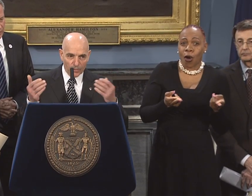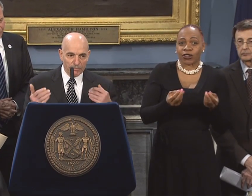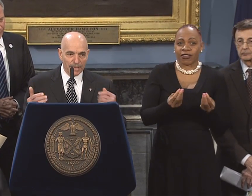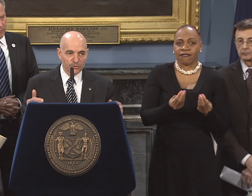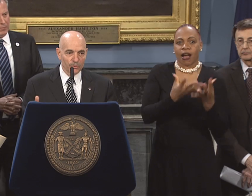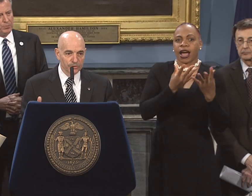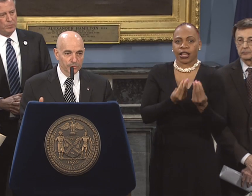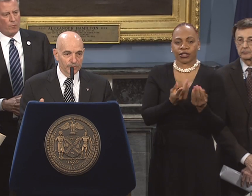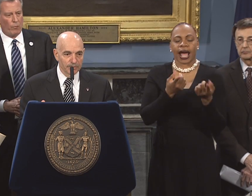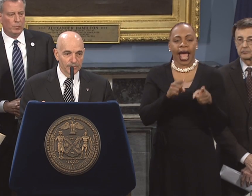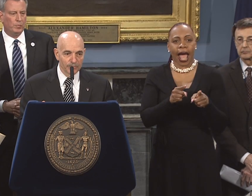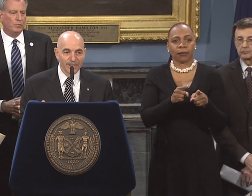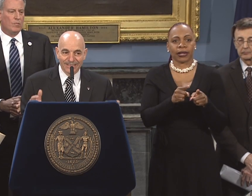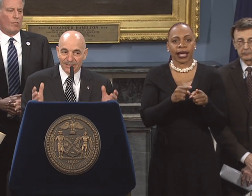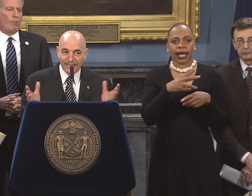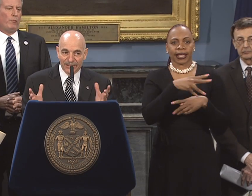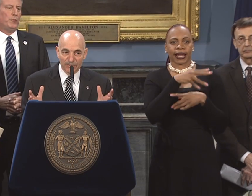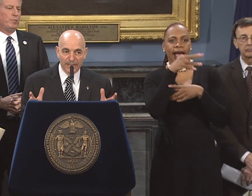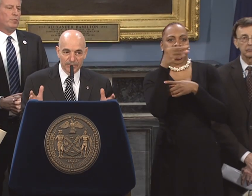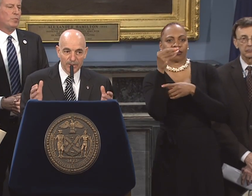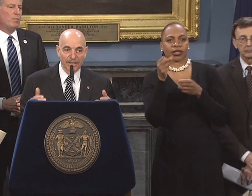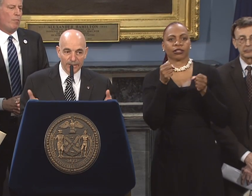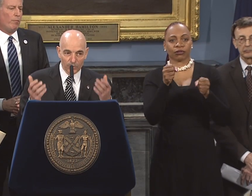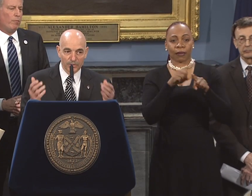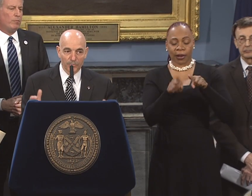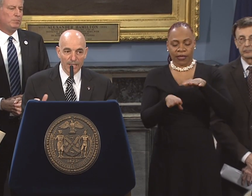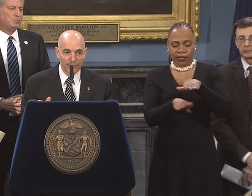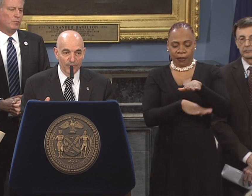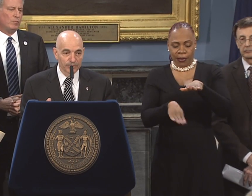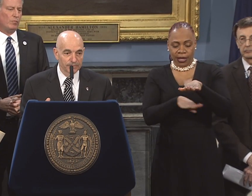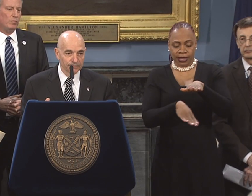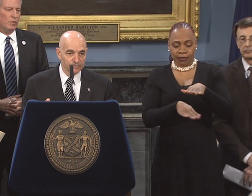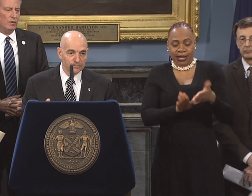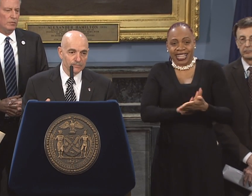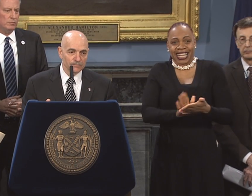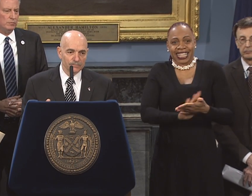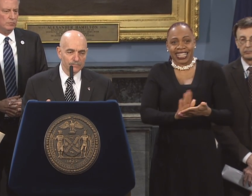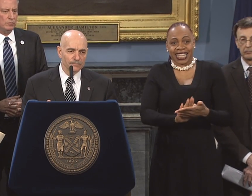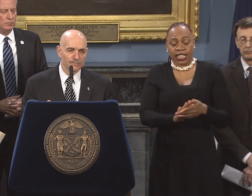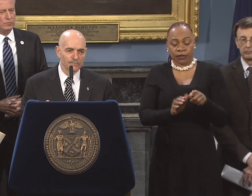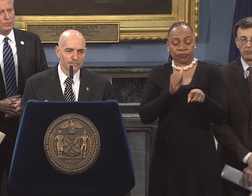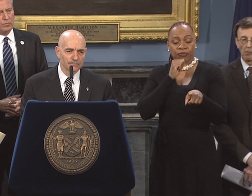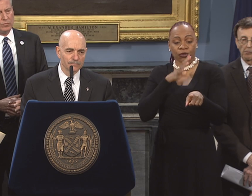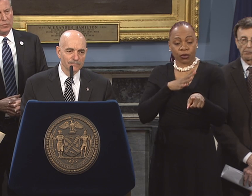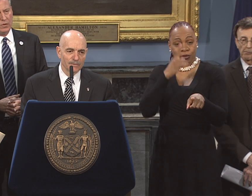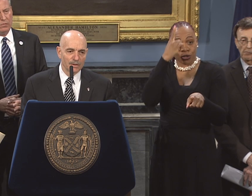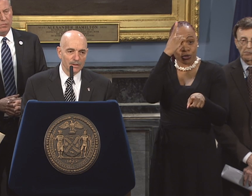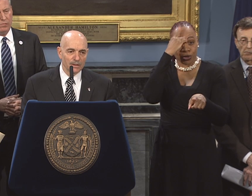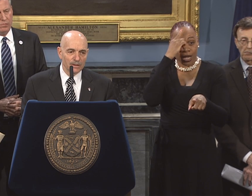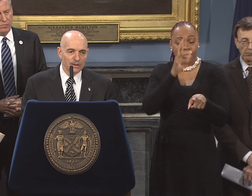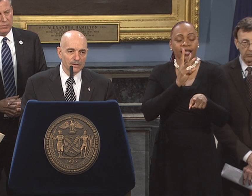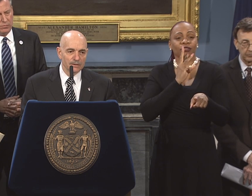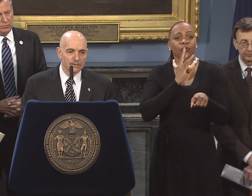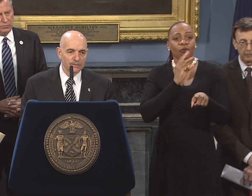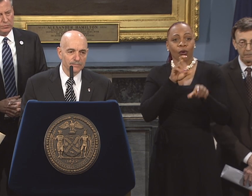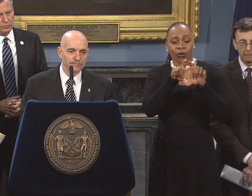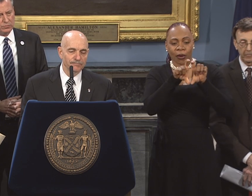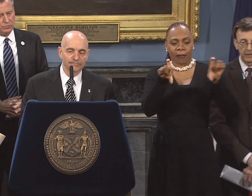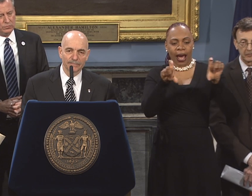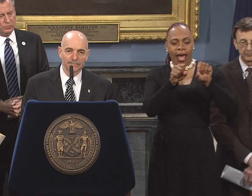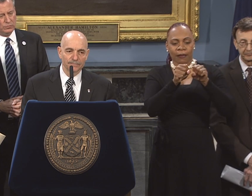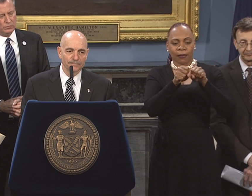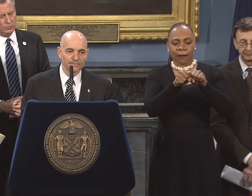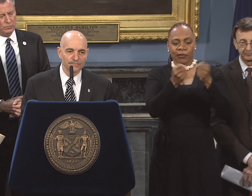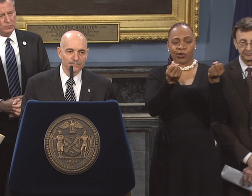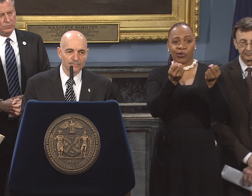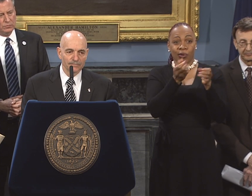then work our way back towards the street. But we need to clean out the basement and get all the debris out first. Do you think that the water main break happened before